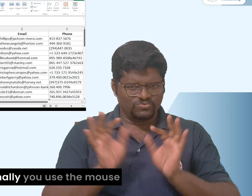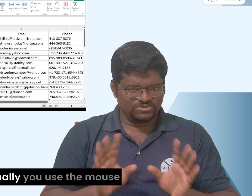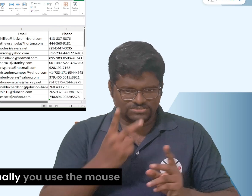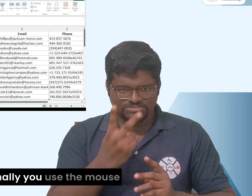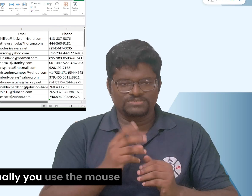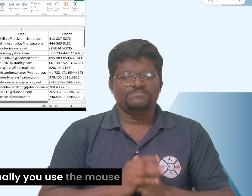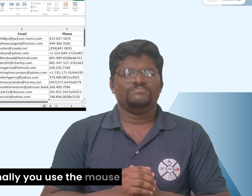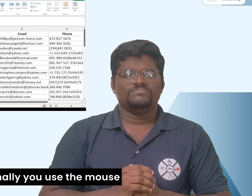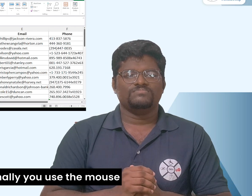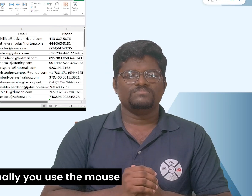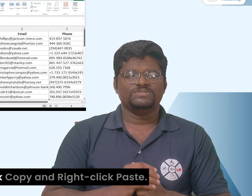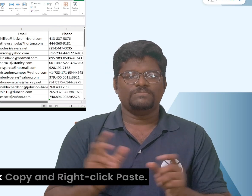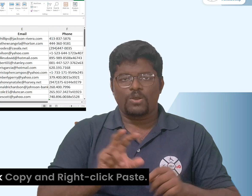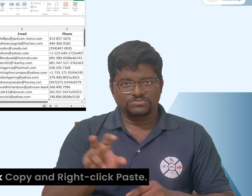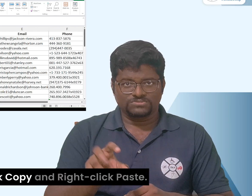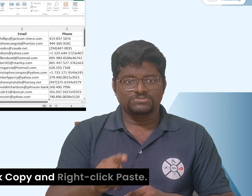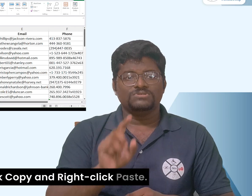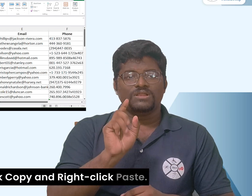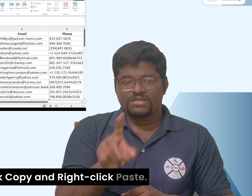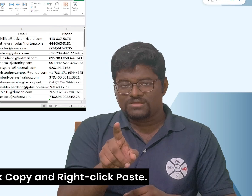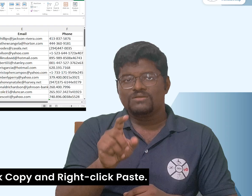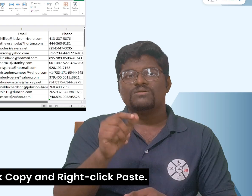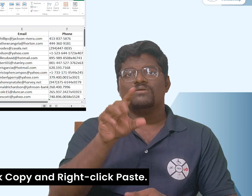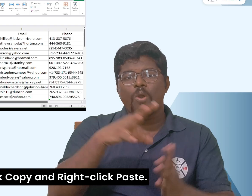Normally, you use the mouse right-click copy and right-click paste.